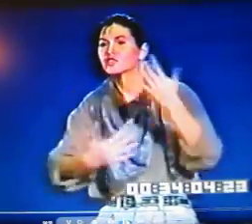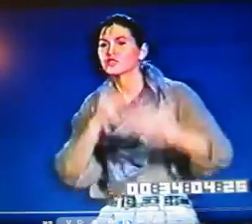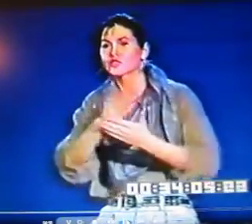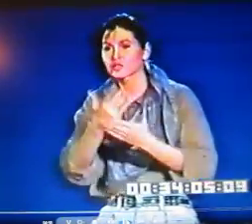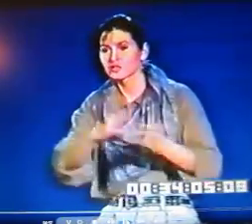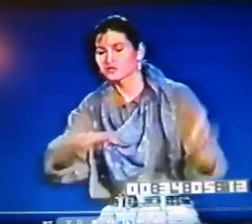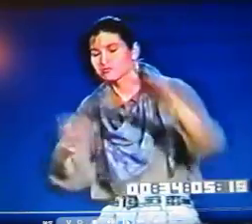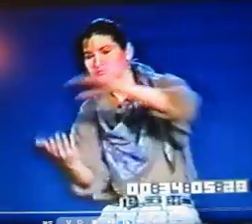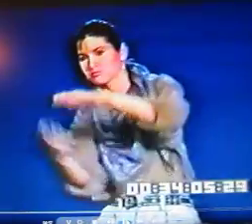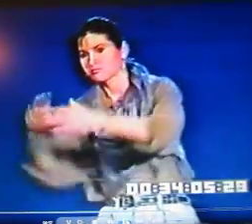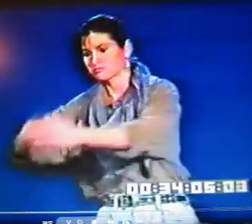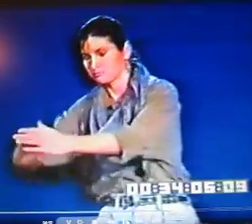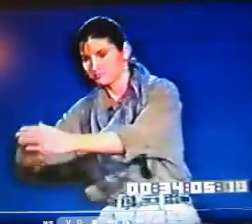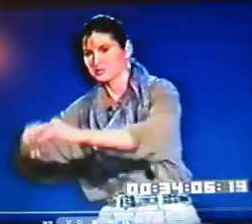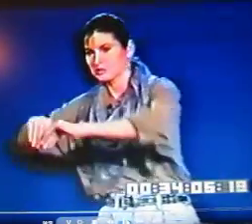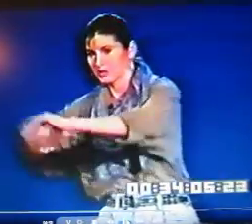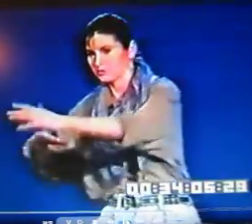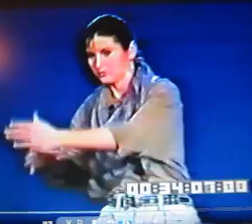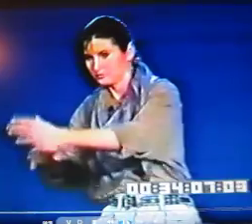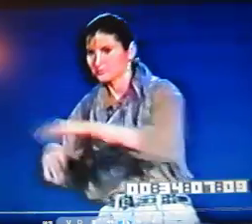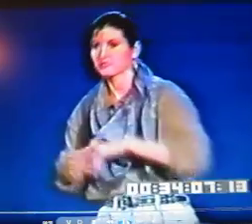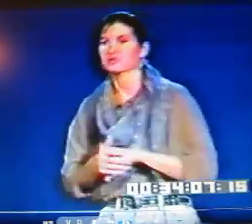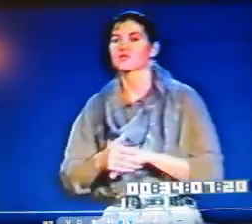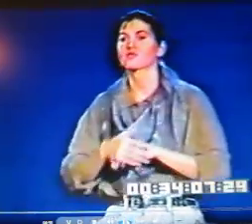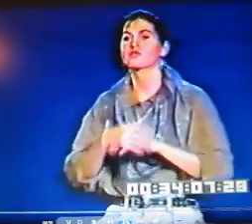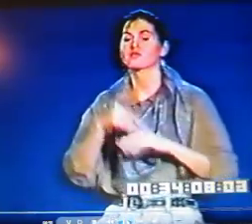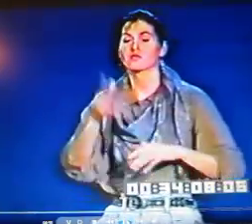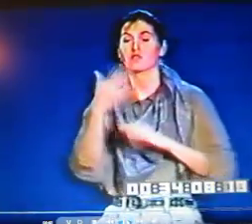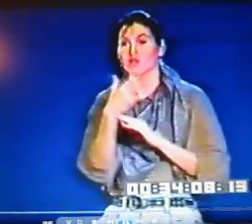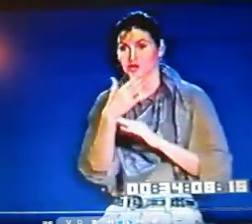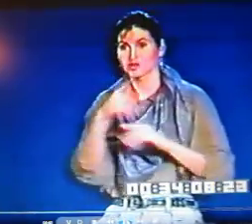The water and the wine is going to go into the boiling pot.